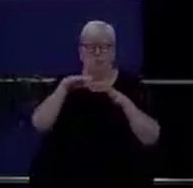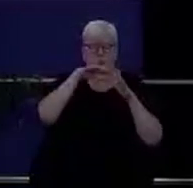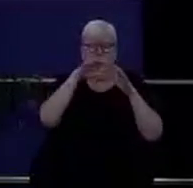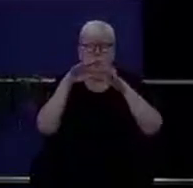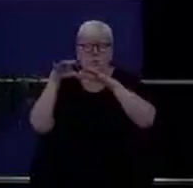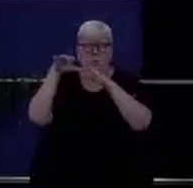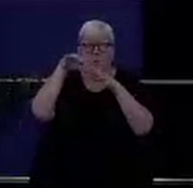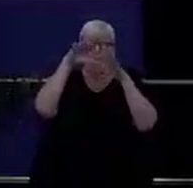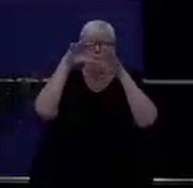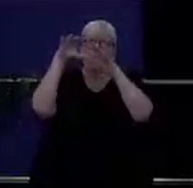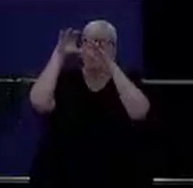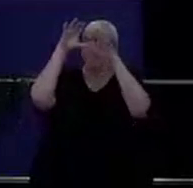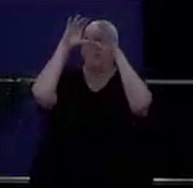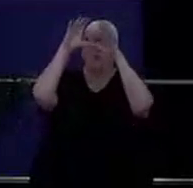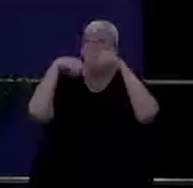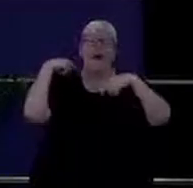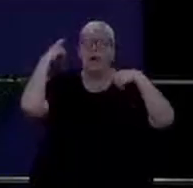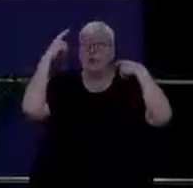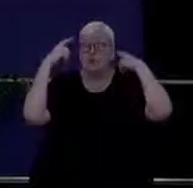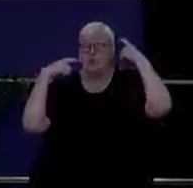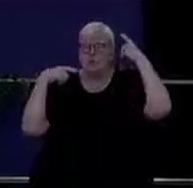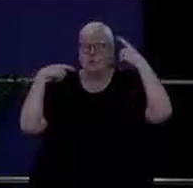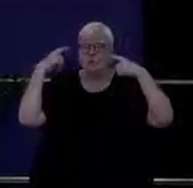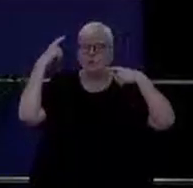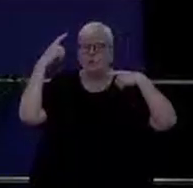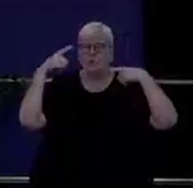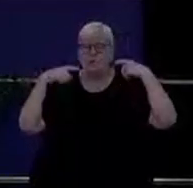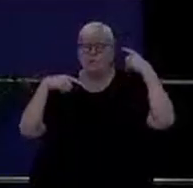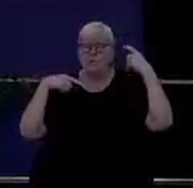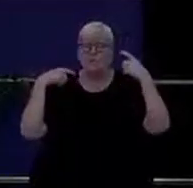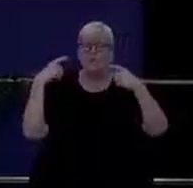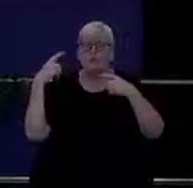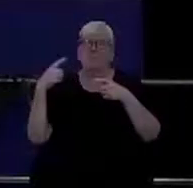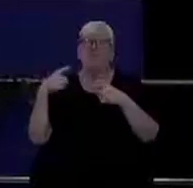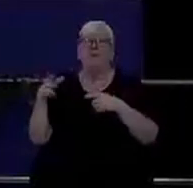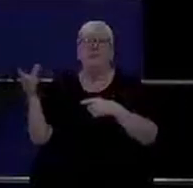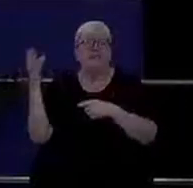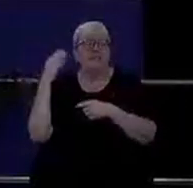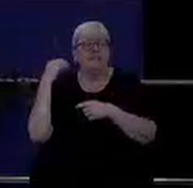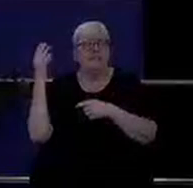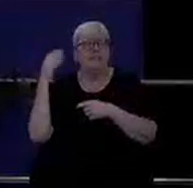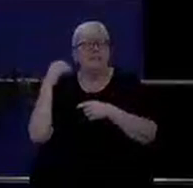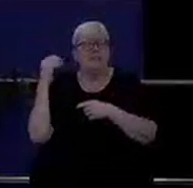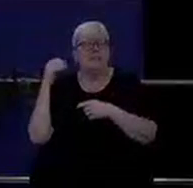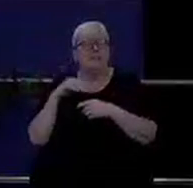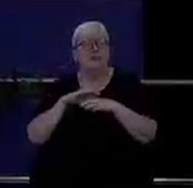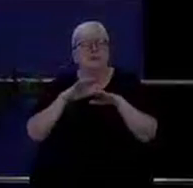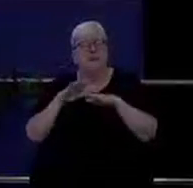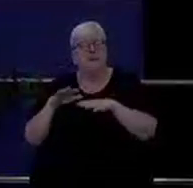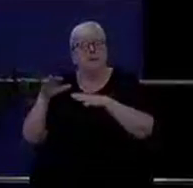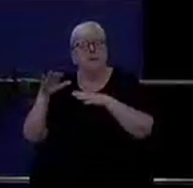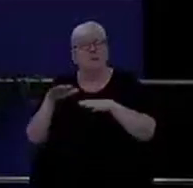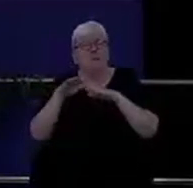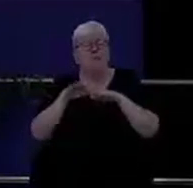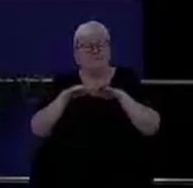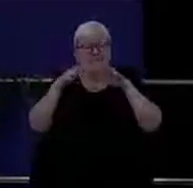plock. It is loud, the only sound I can make out above the gently sighing sea. It